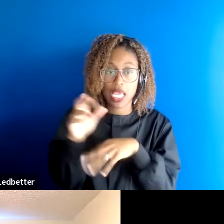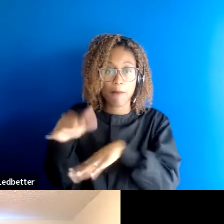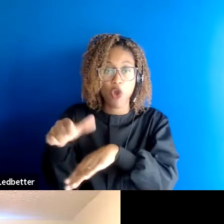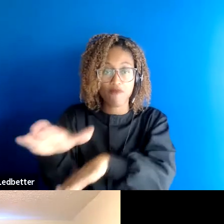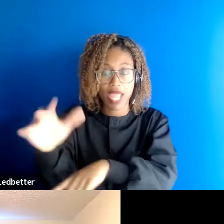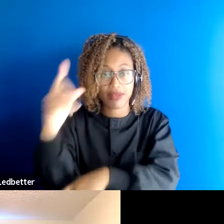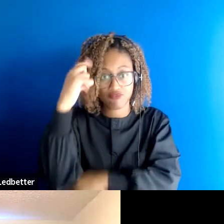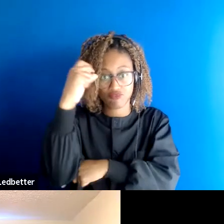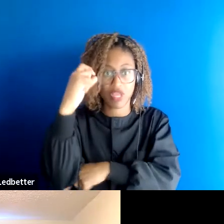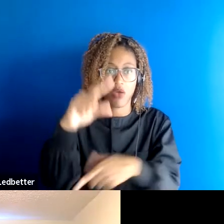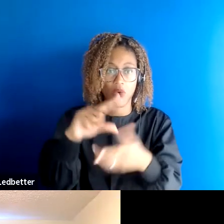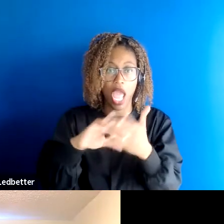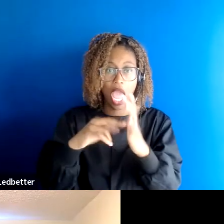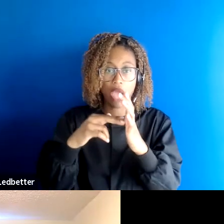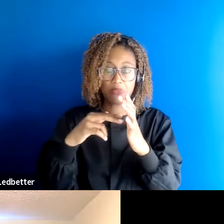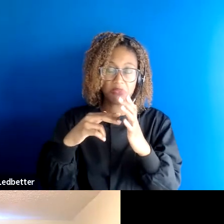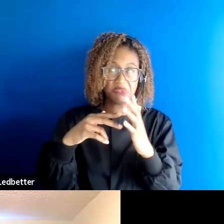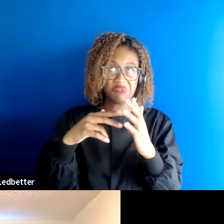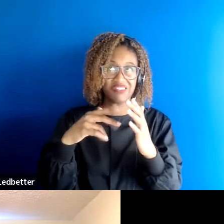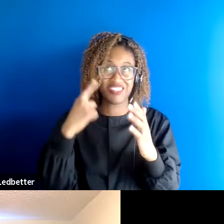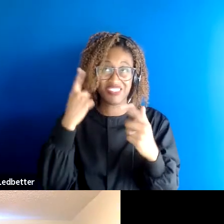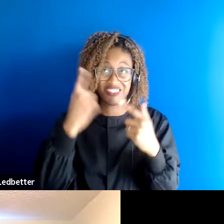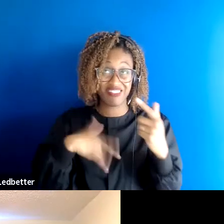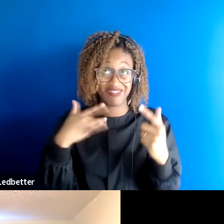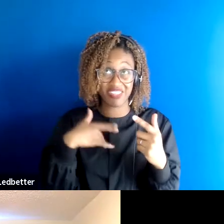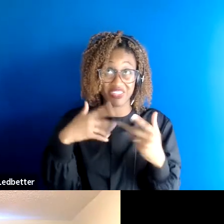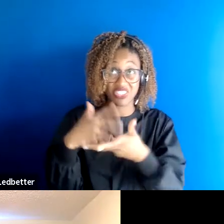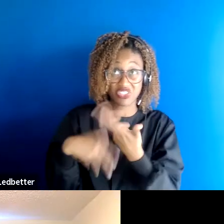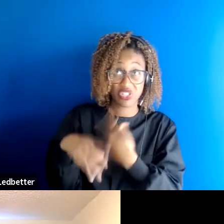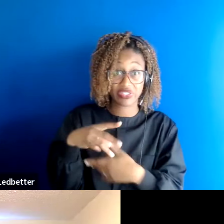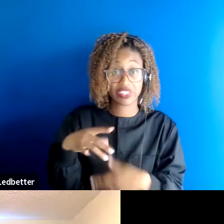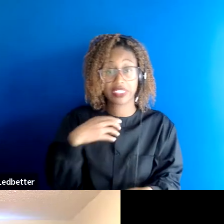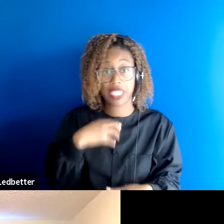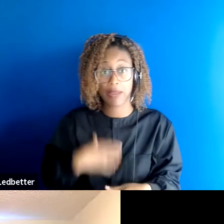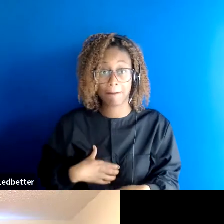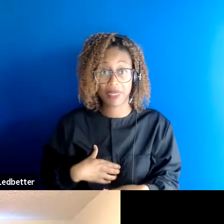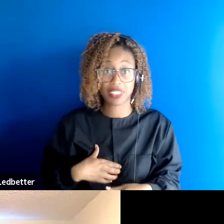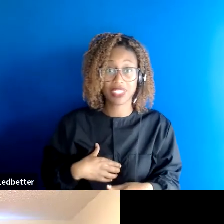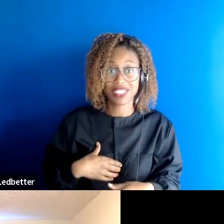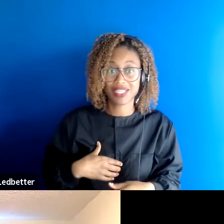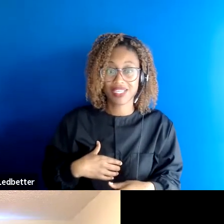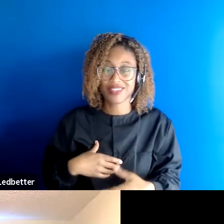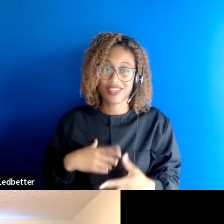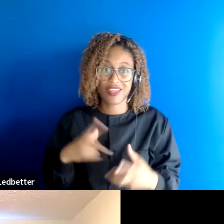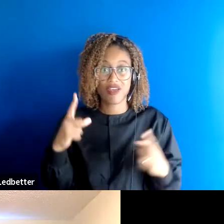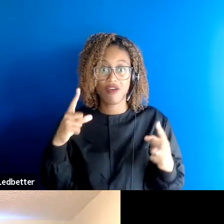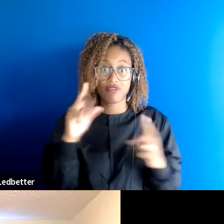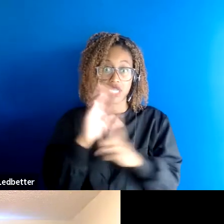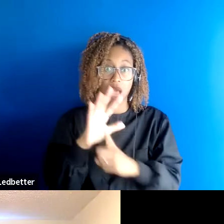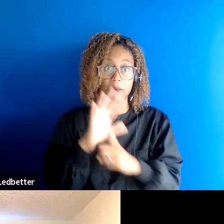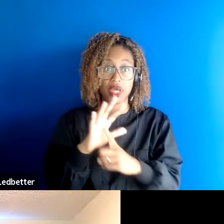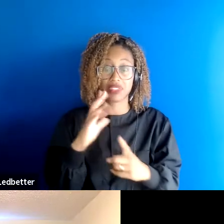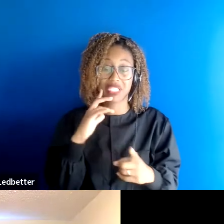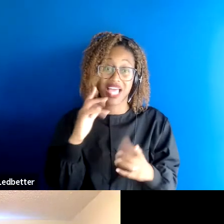And it goes further. Would you say that the societal desirability phenomenon is the main contributor of why the